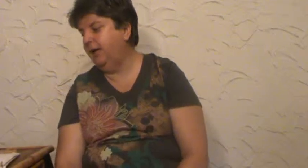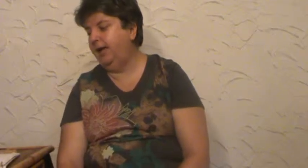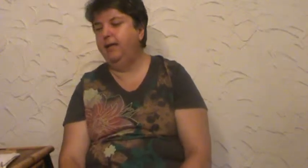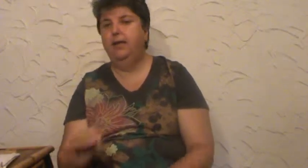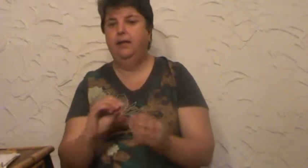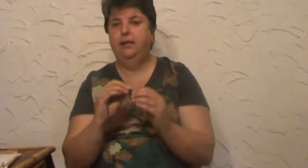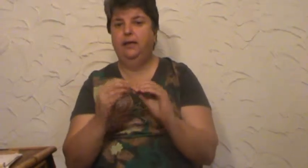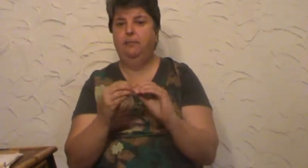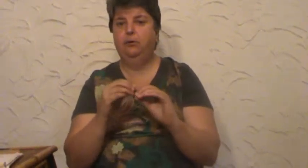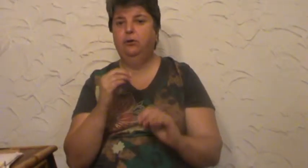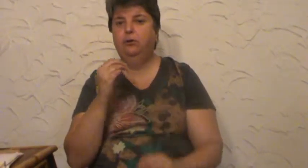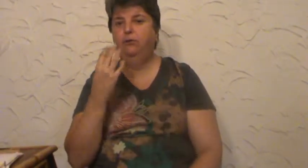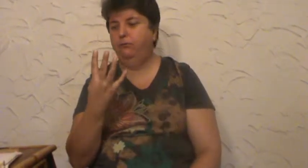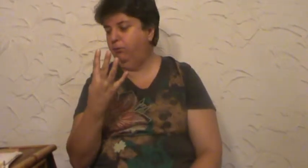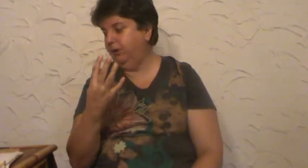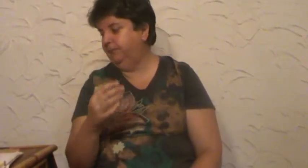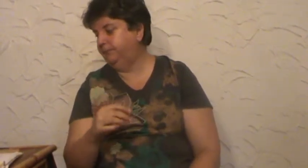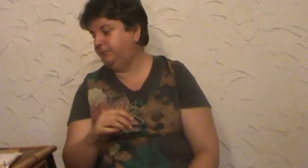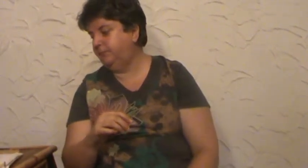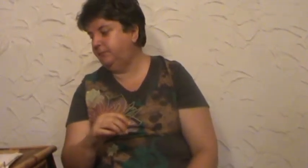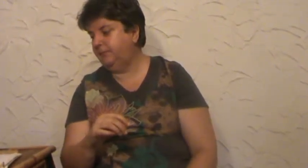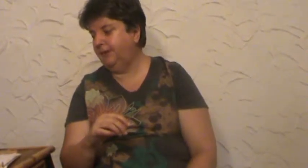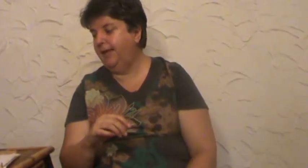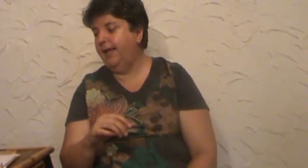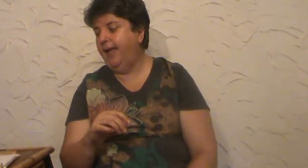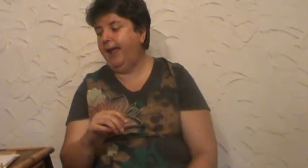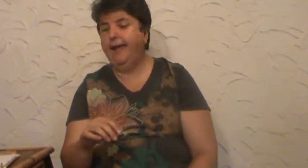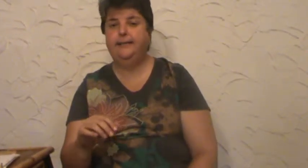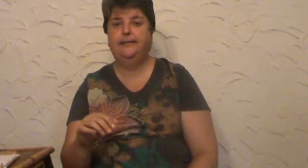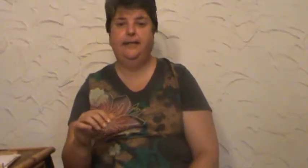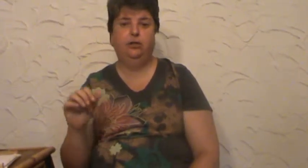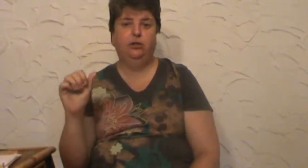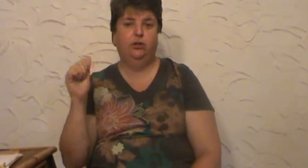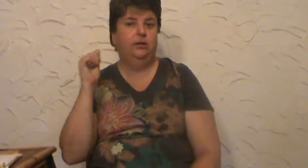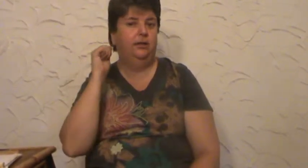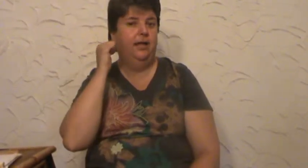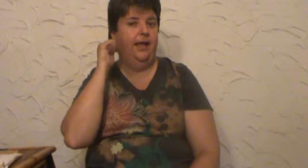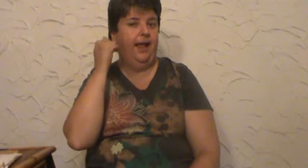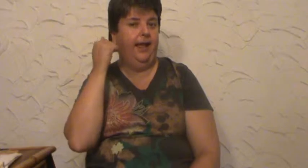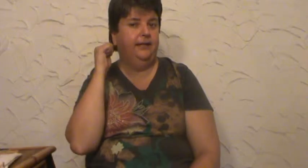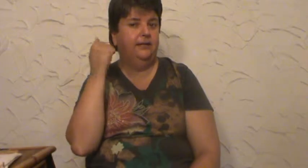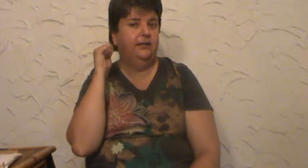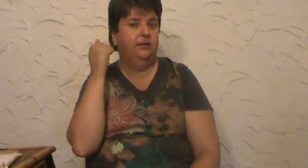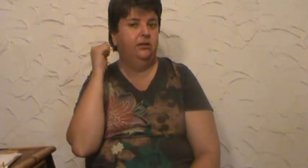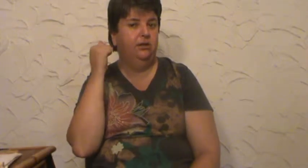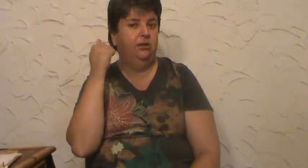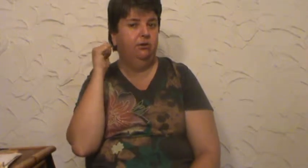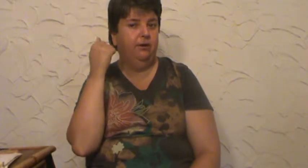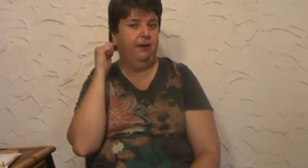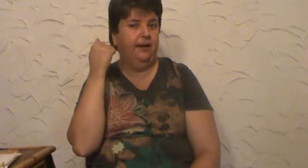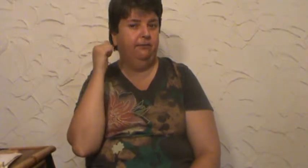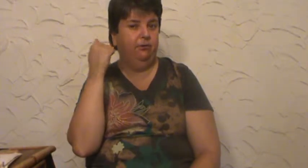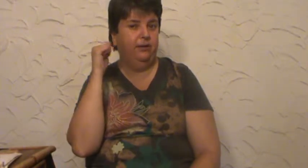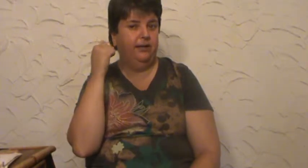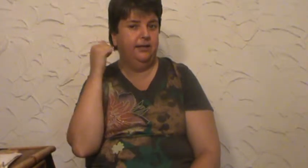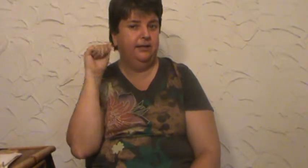Okay, number 4. Aunt and girl. Aunt, you're going back and forth like